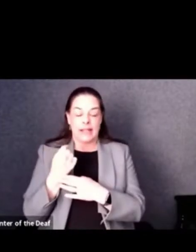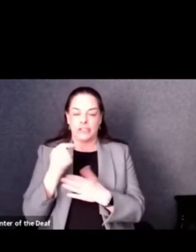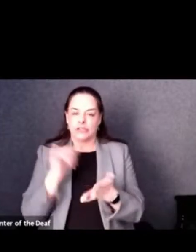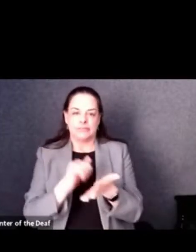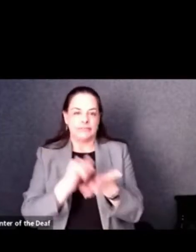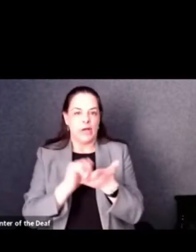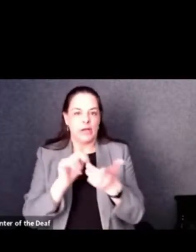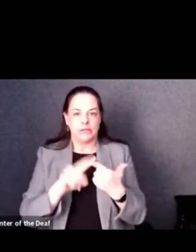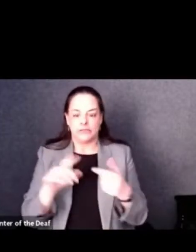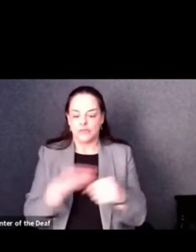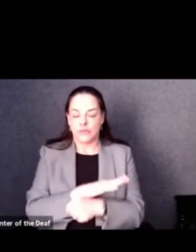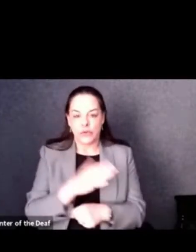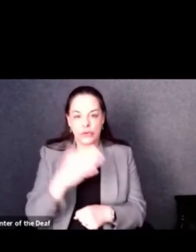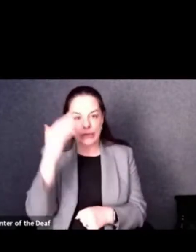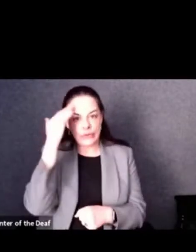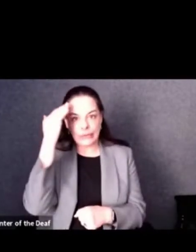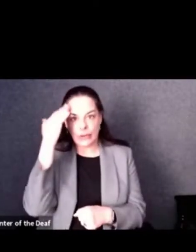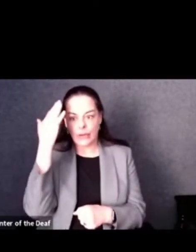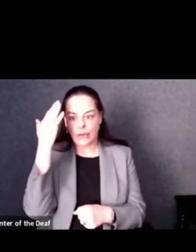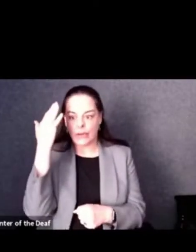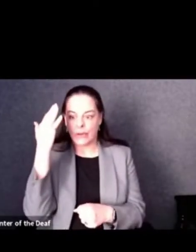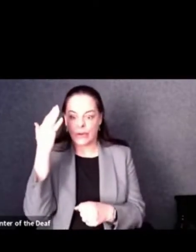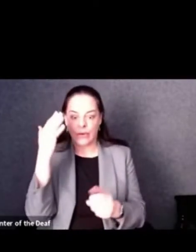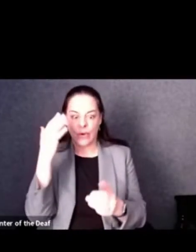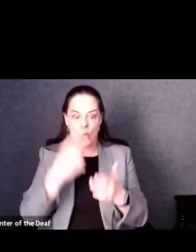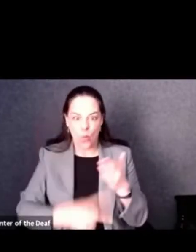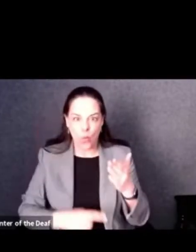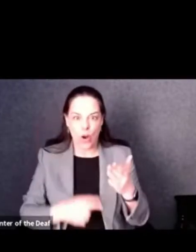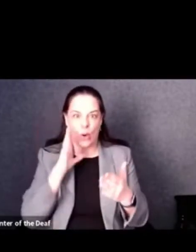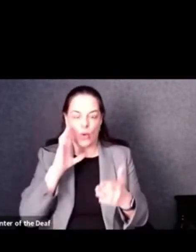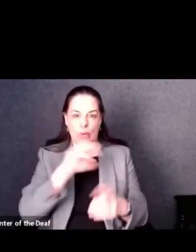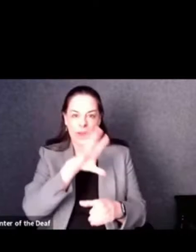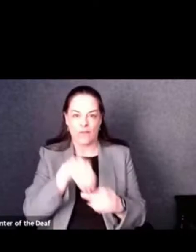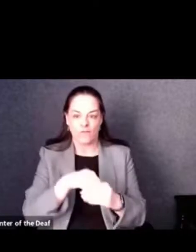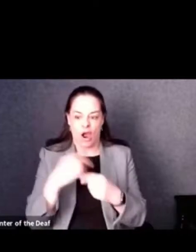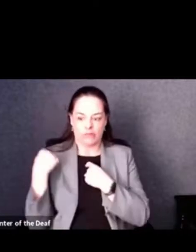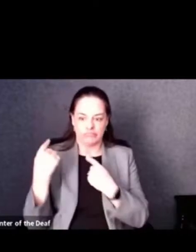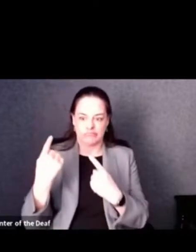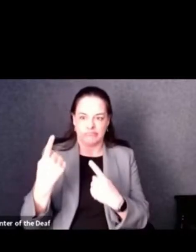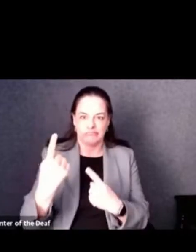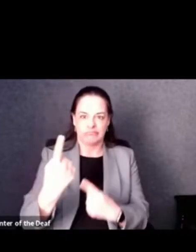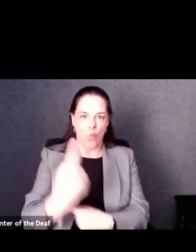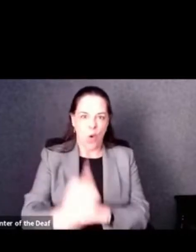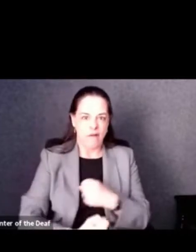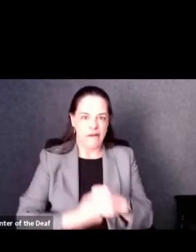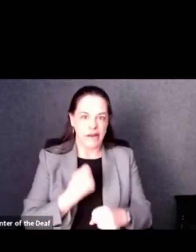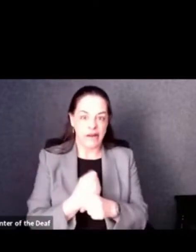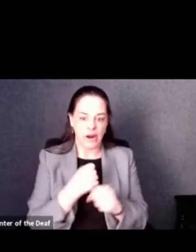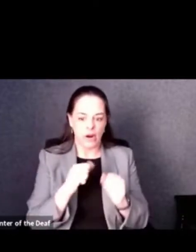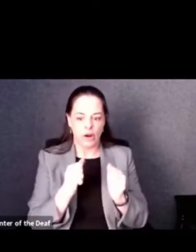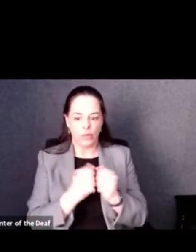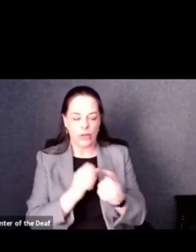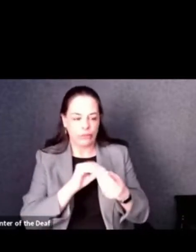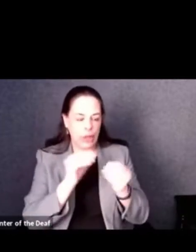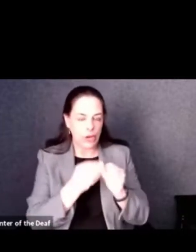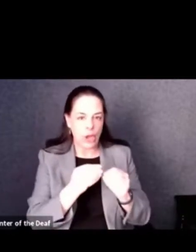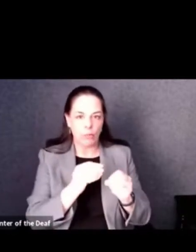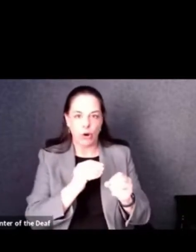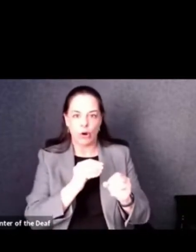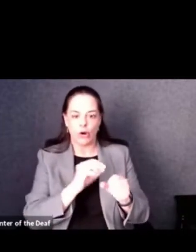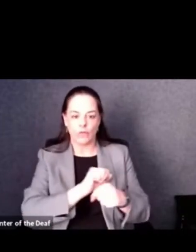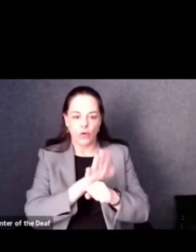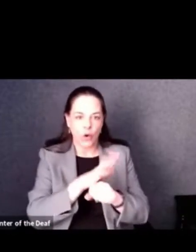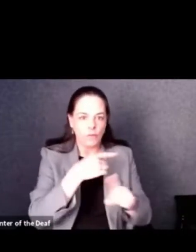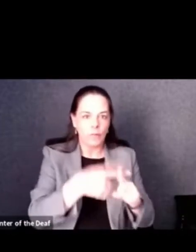fully known what all the year had in store for us. with the amount of cases and deaths that